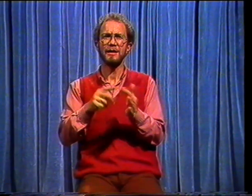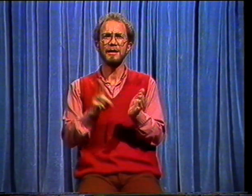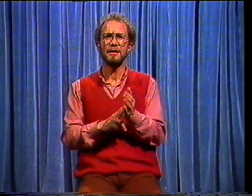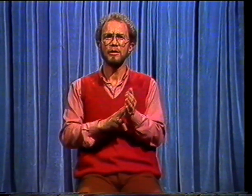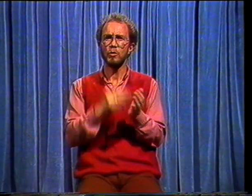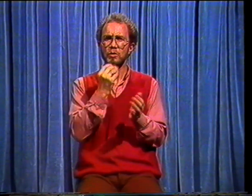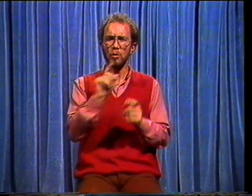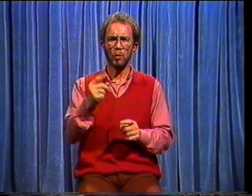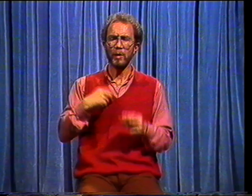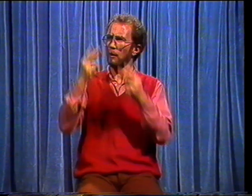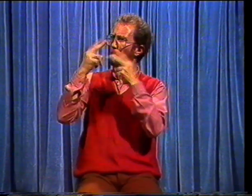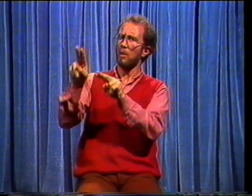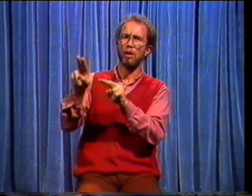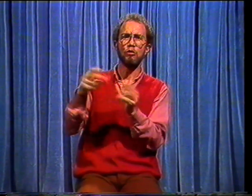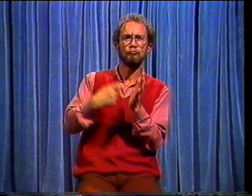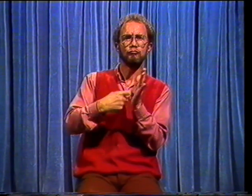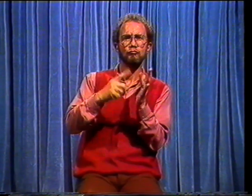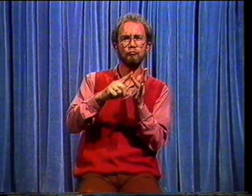uses what we call role play.